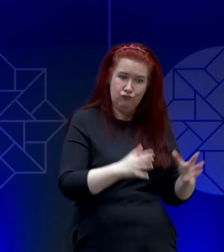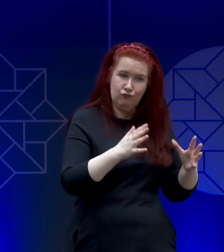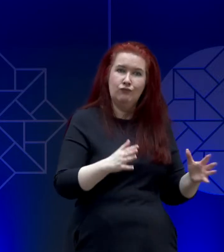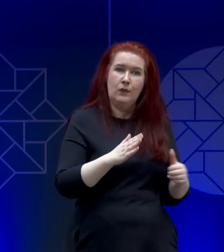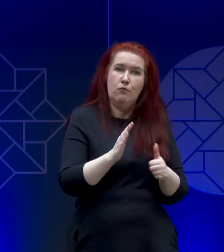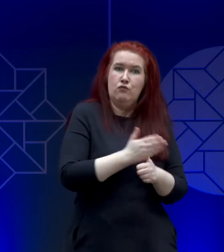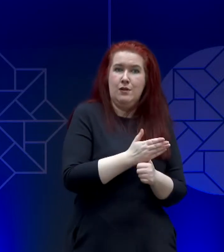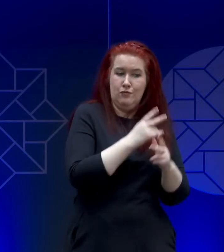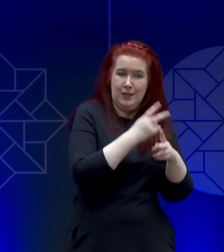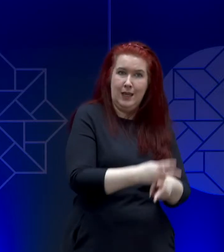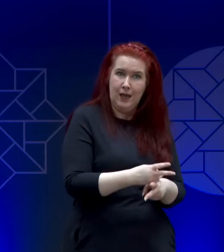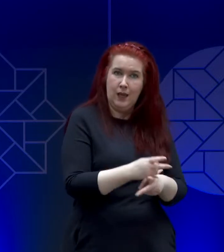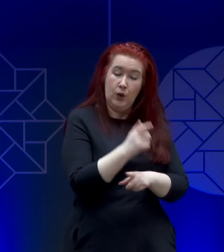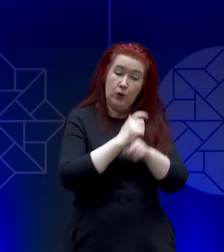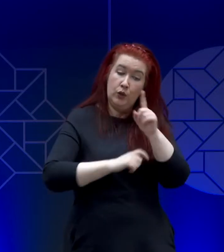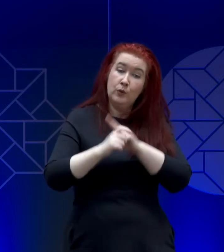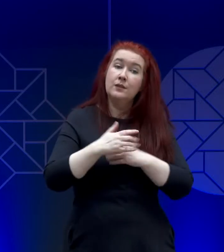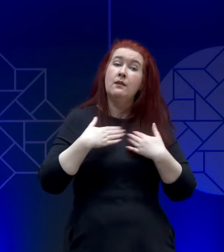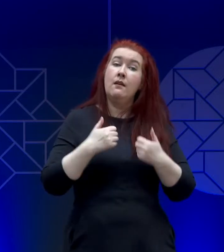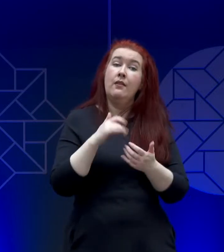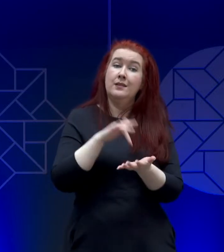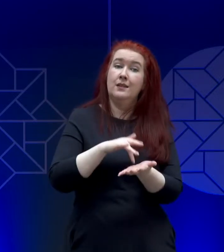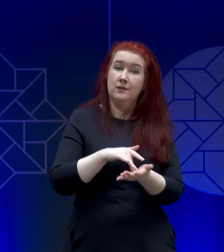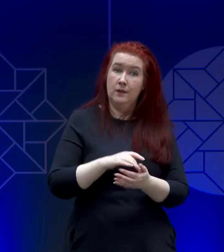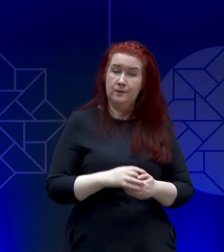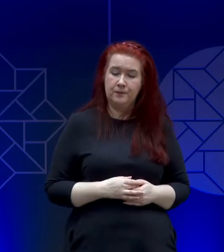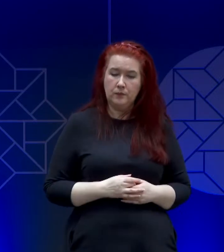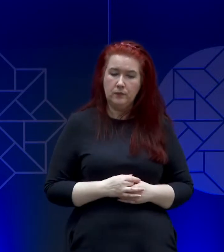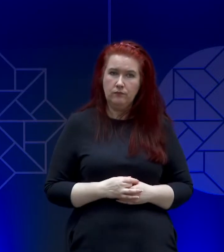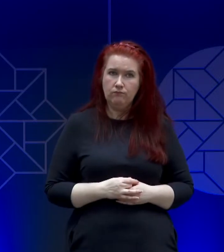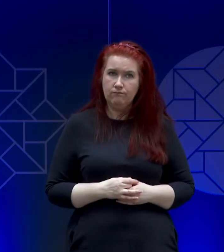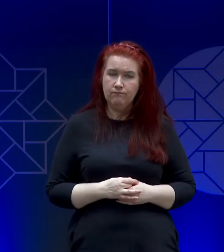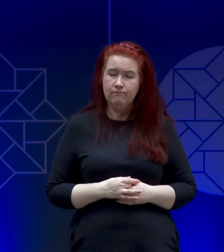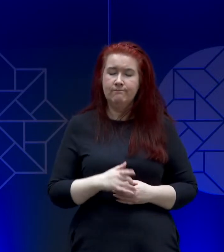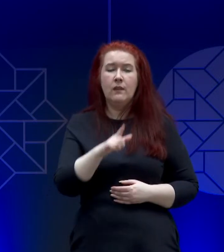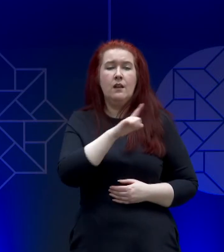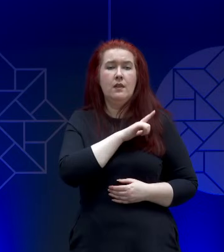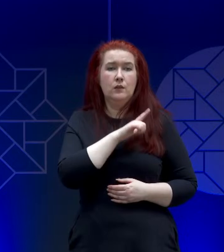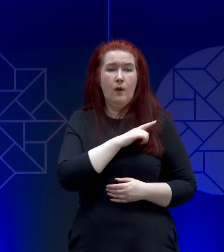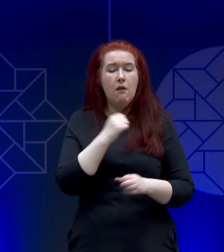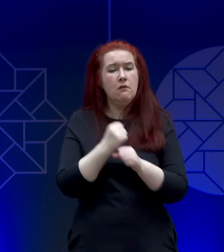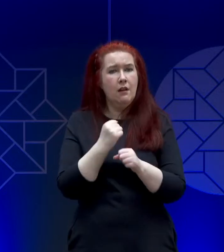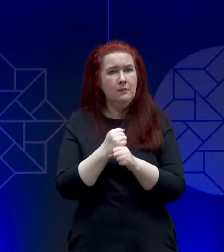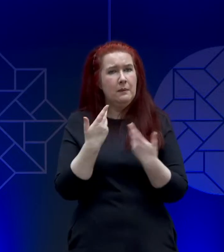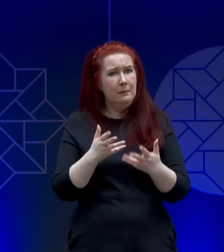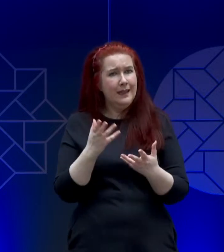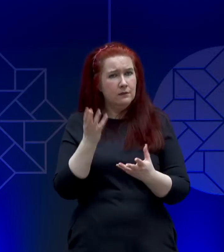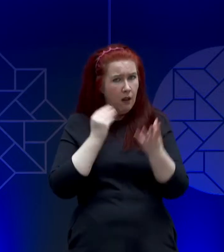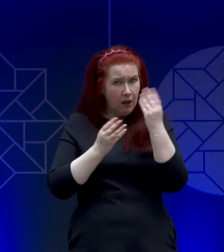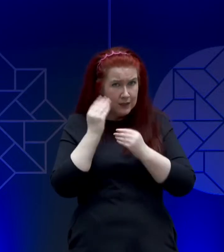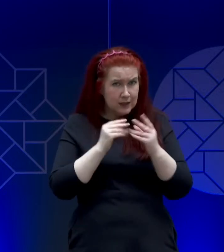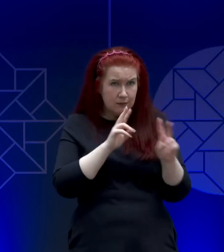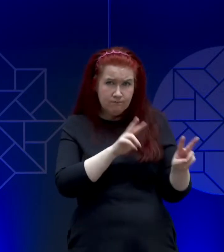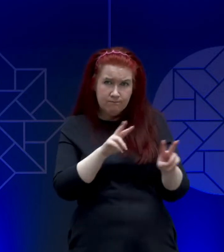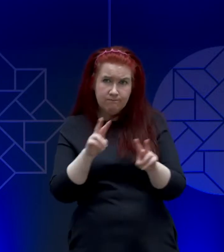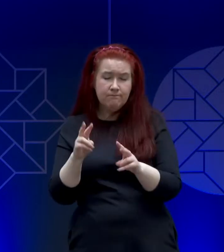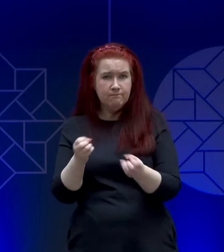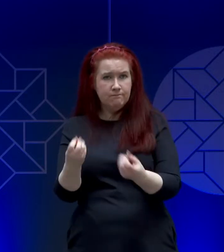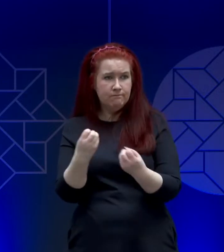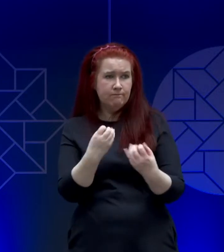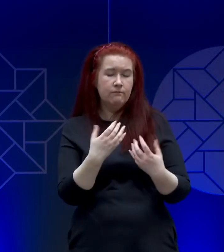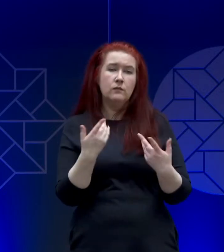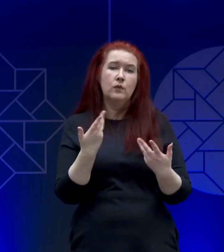care and community health settings. With this in mind, the Government has been listening carefully to the views of